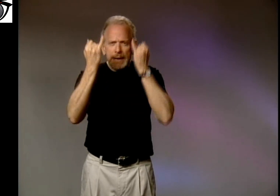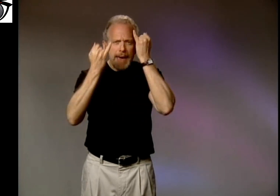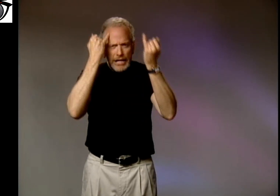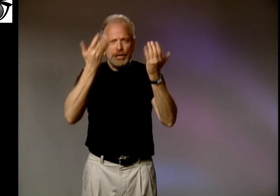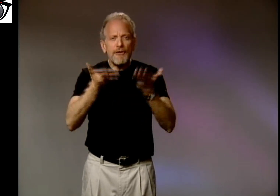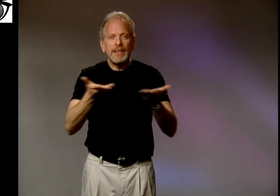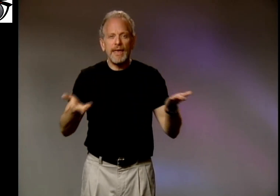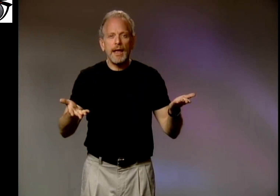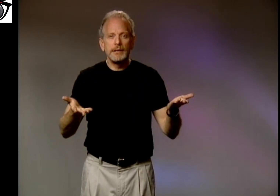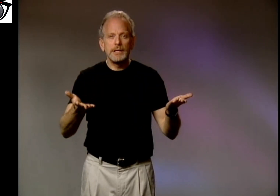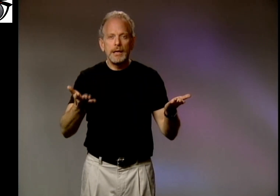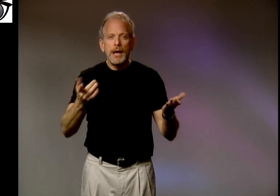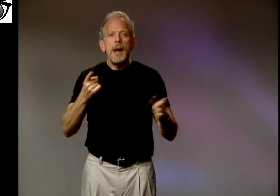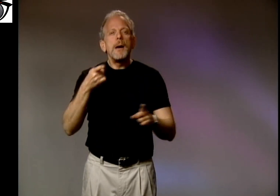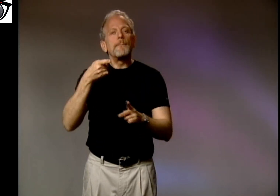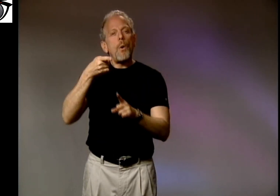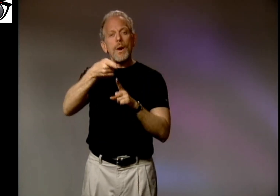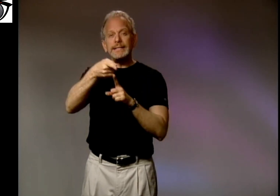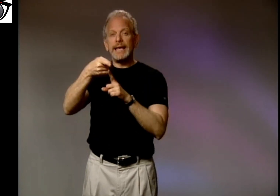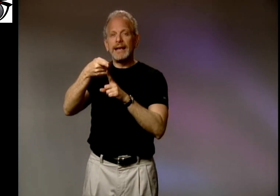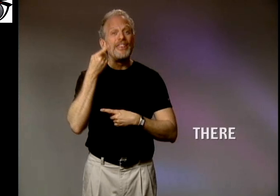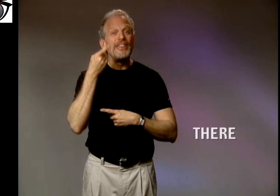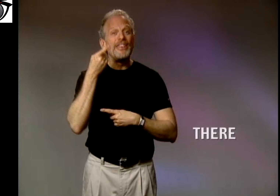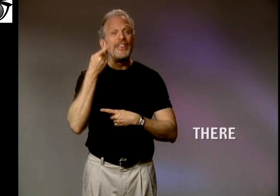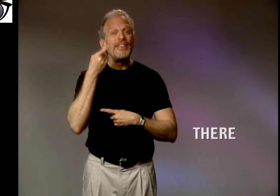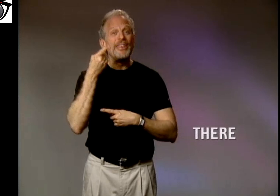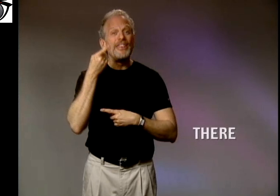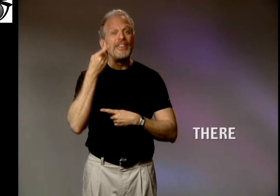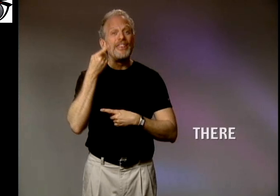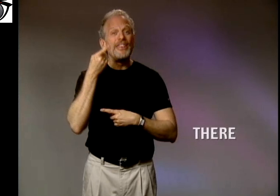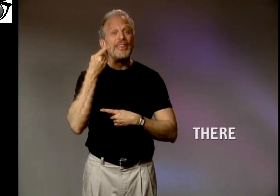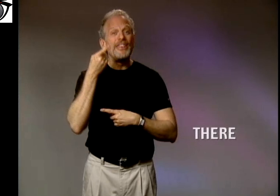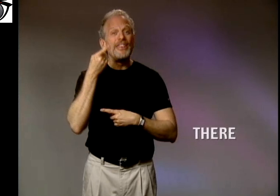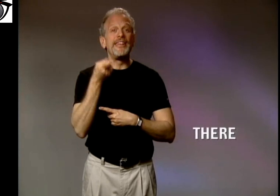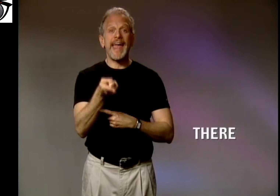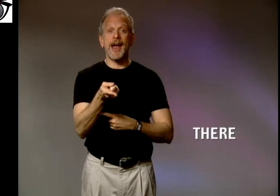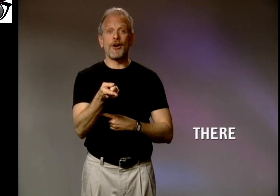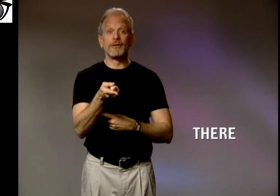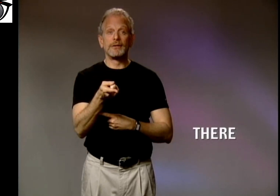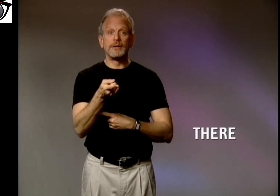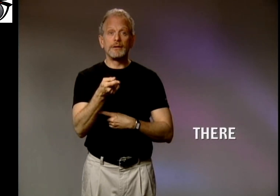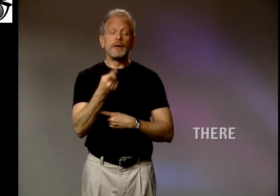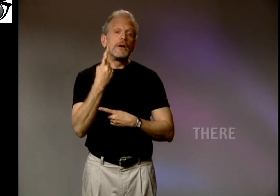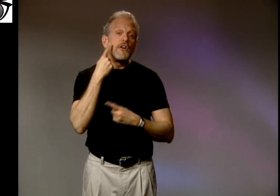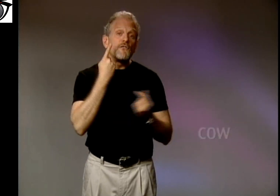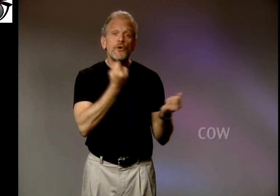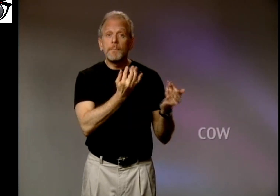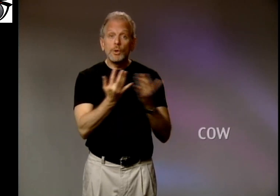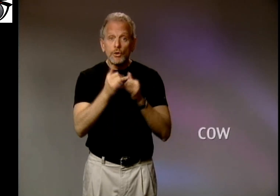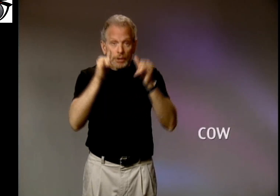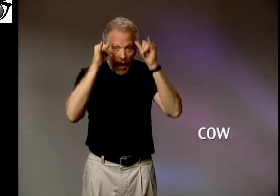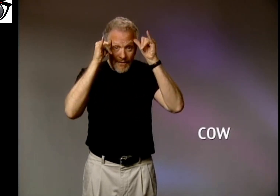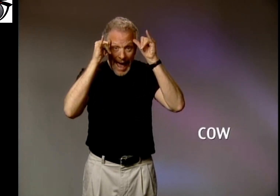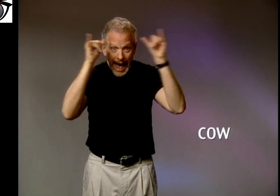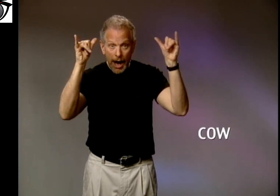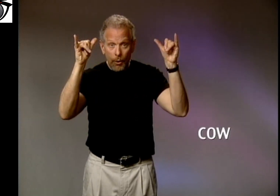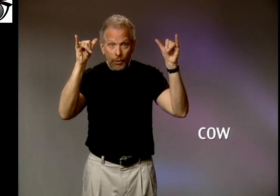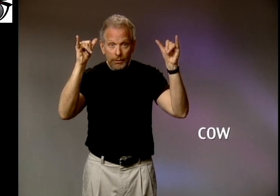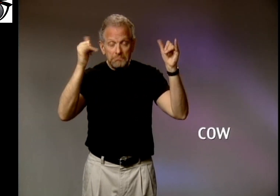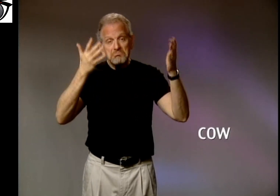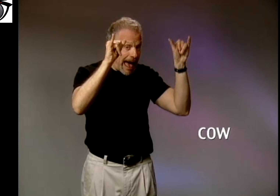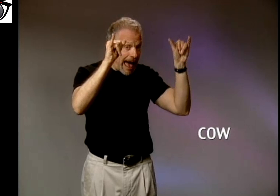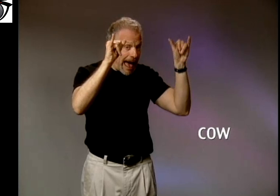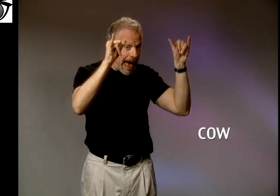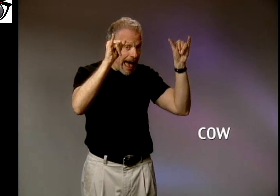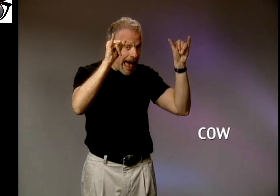pointing to the imaginary things. Pointing is the same as the sign for there. For the plural of